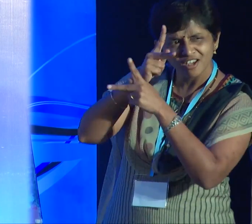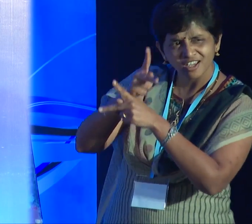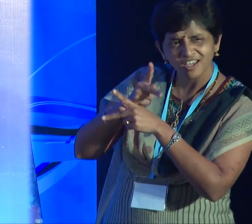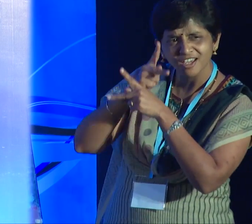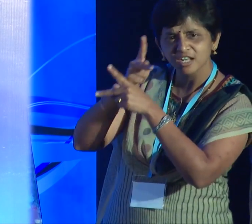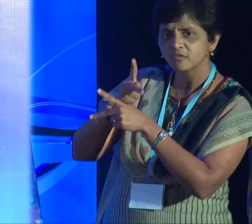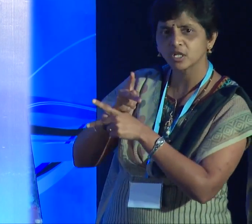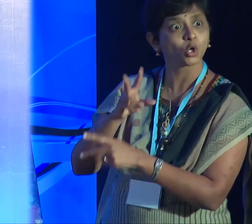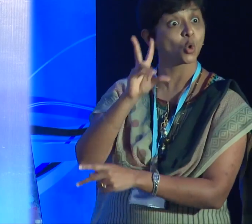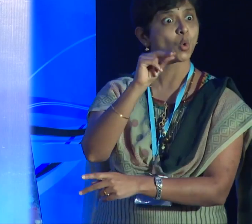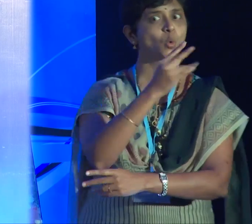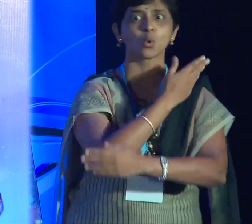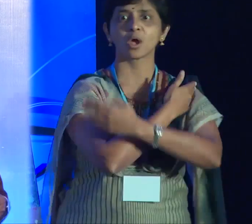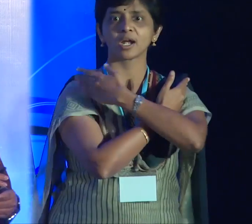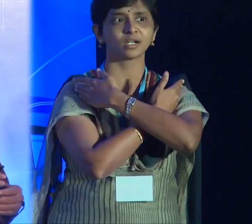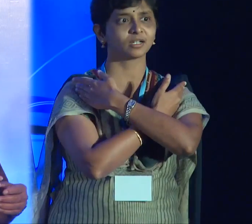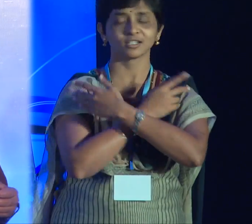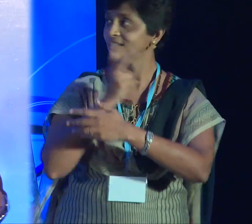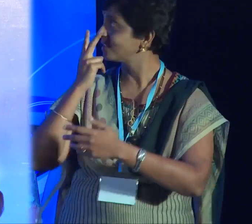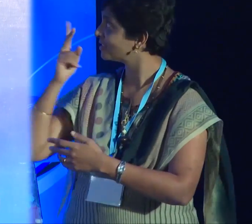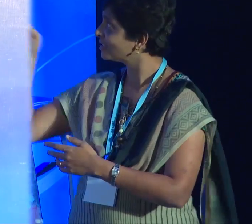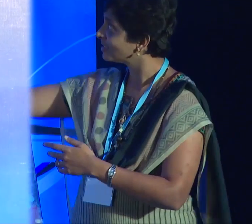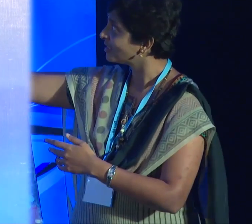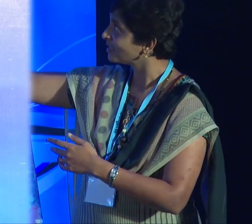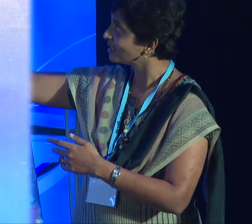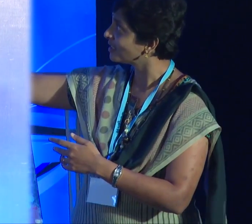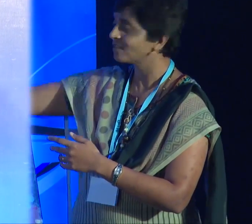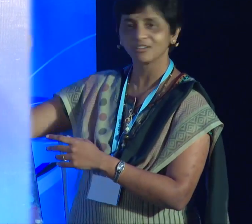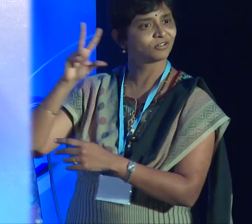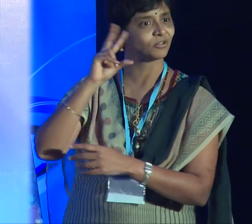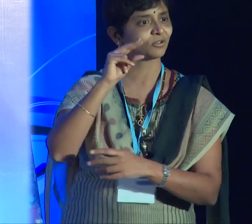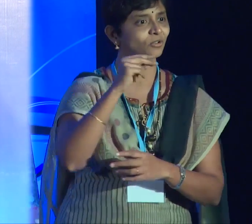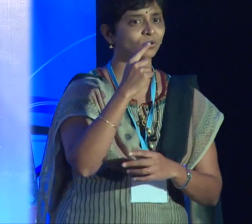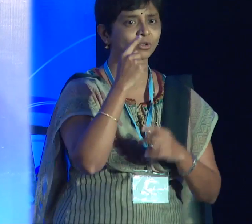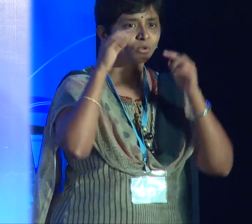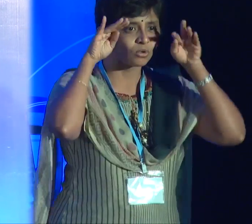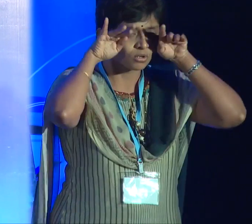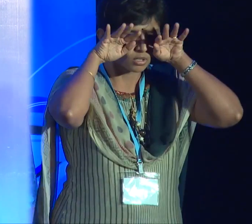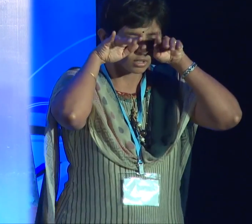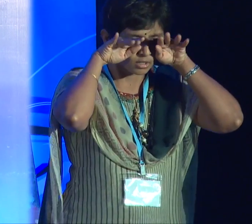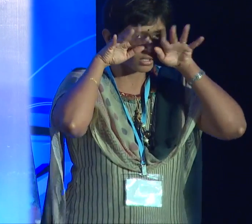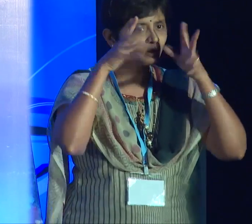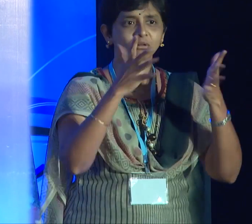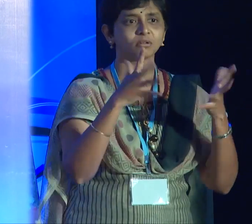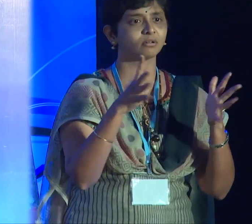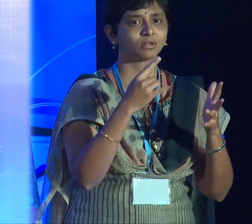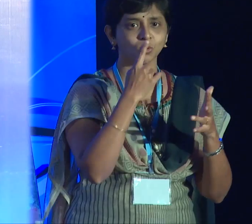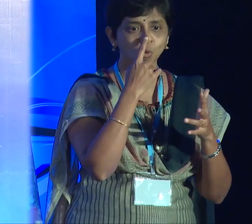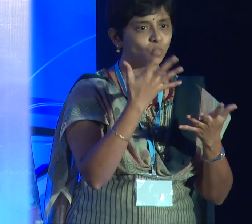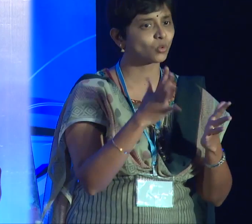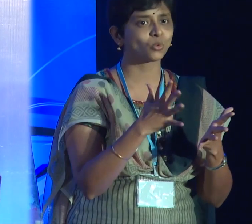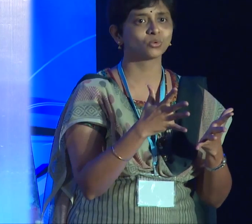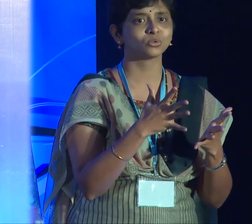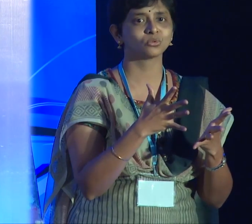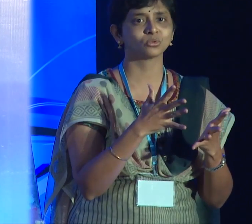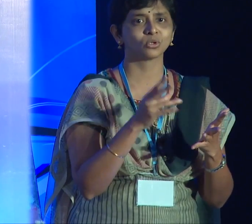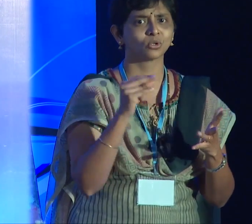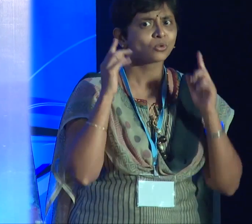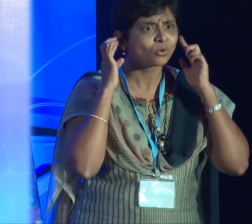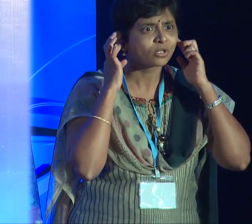No hands, no legs, no eyelids, no nose, no